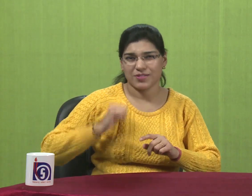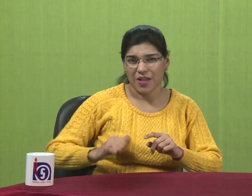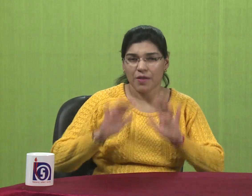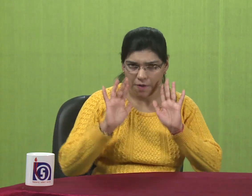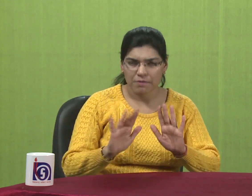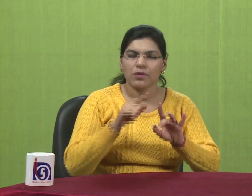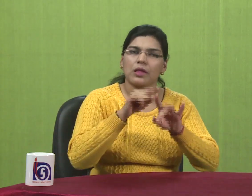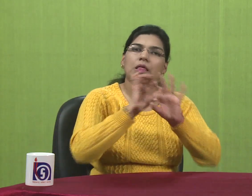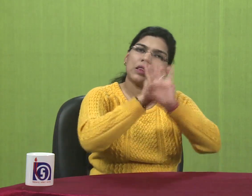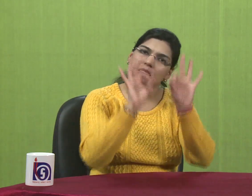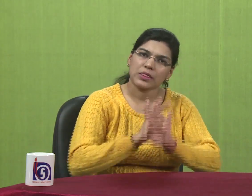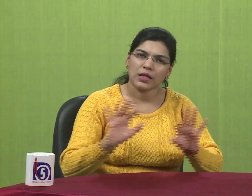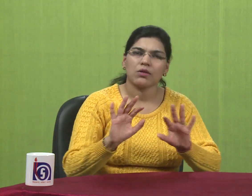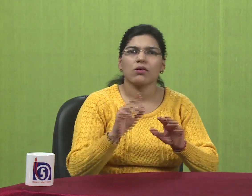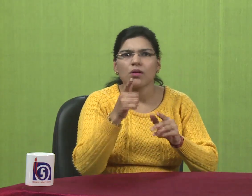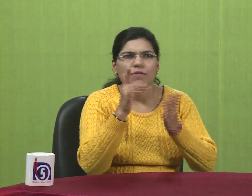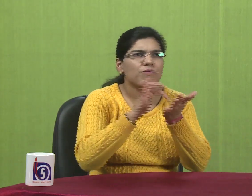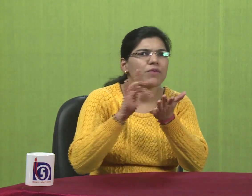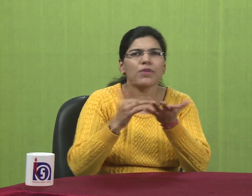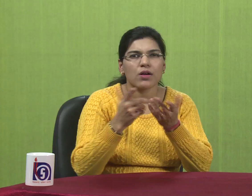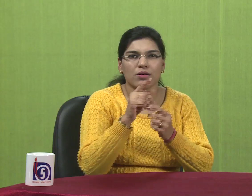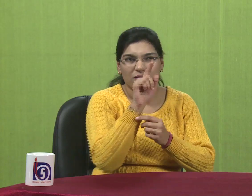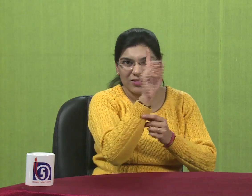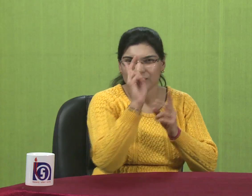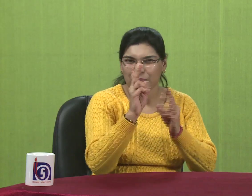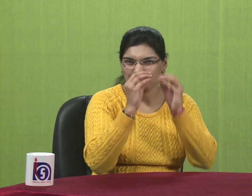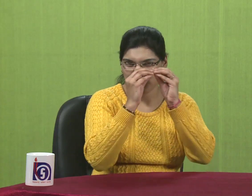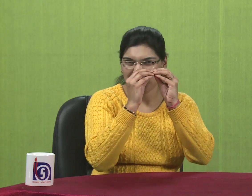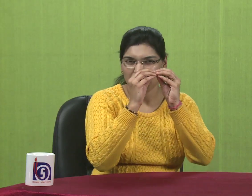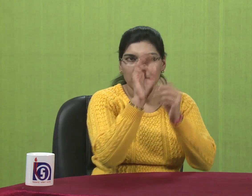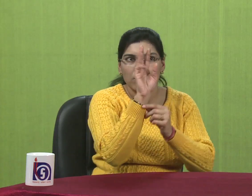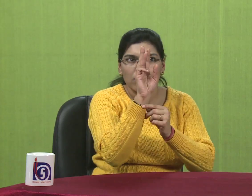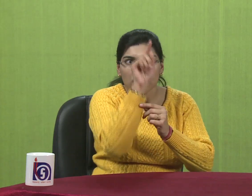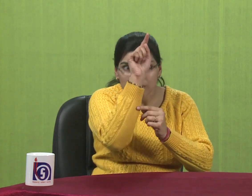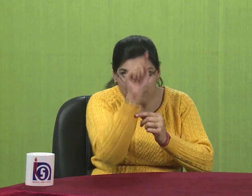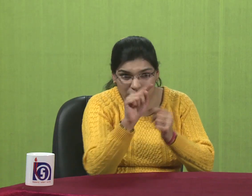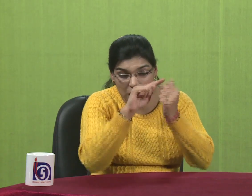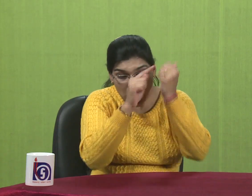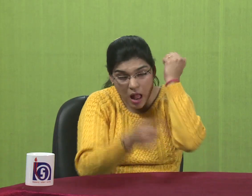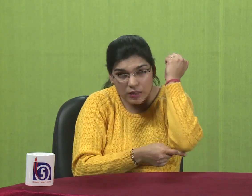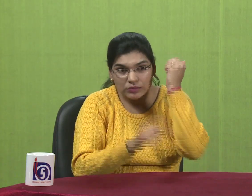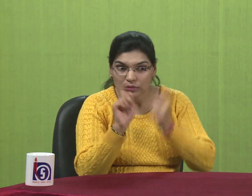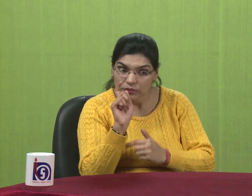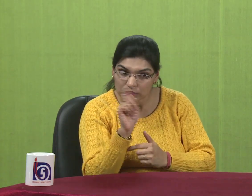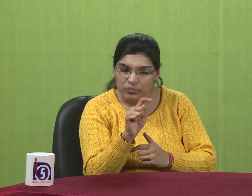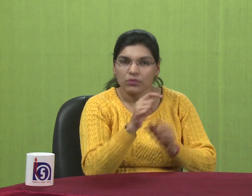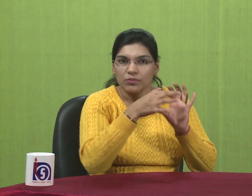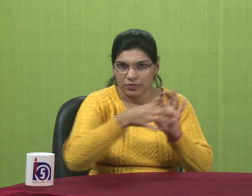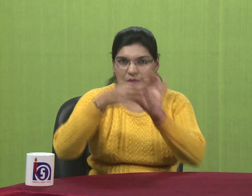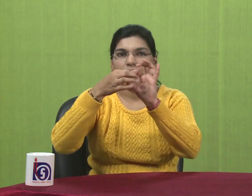available, and you can make it more attractive. And all these different lines and shades and borders, you will find